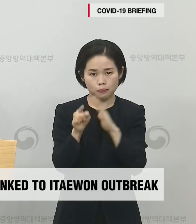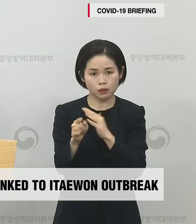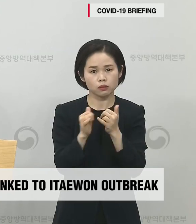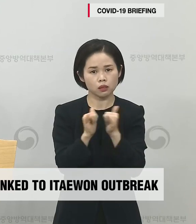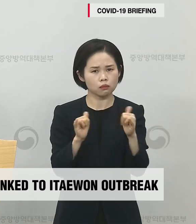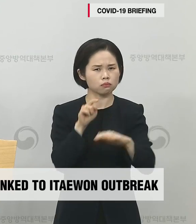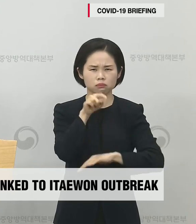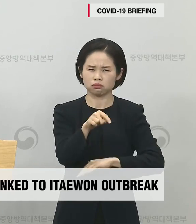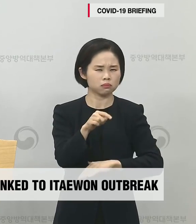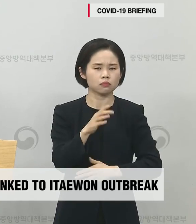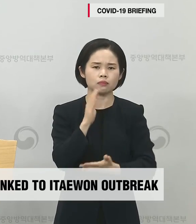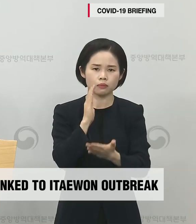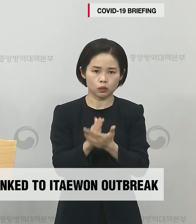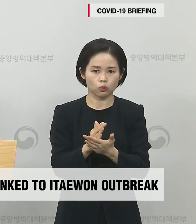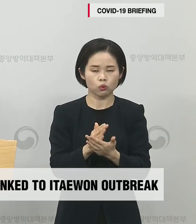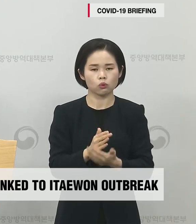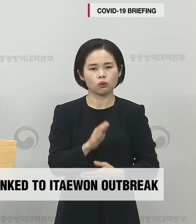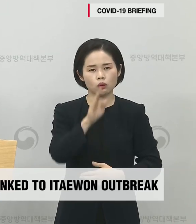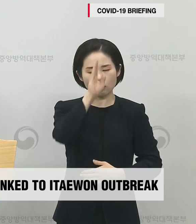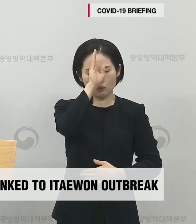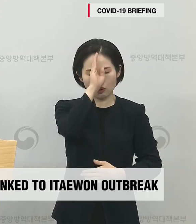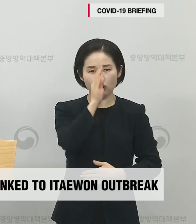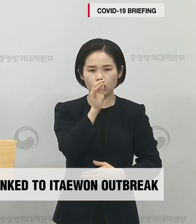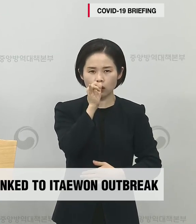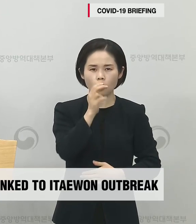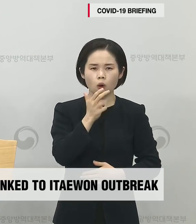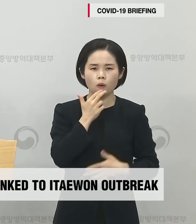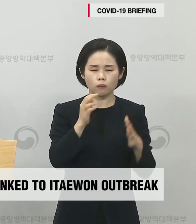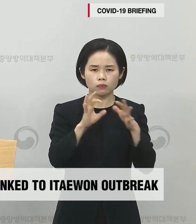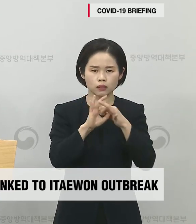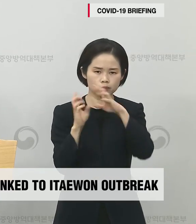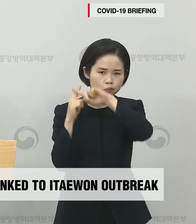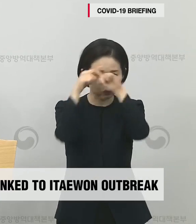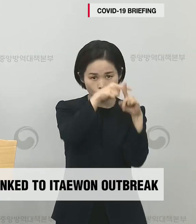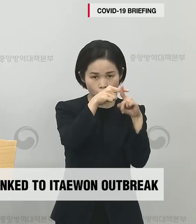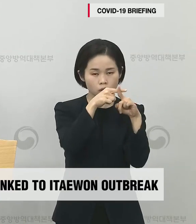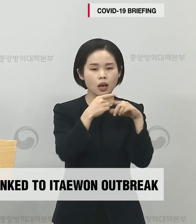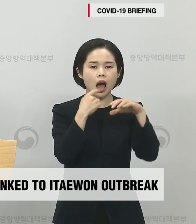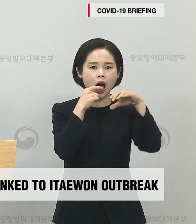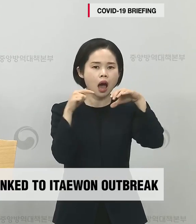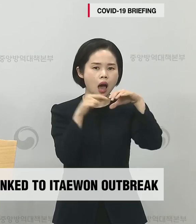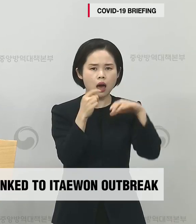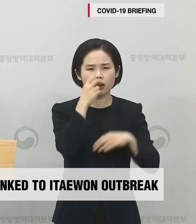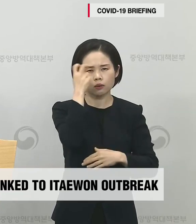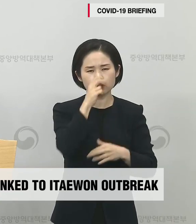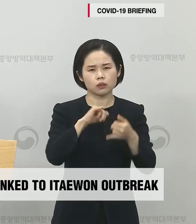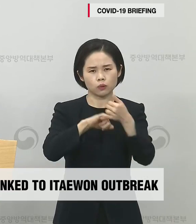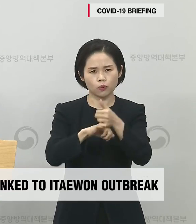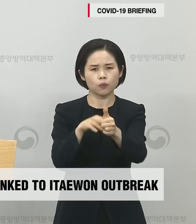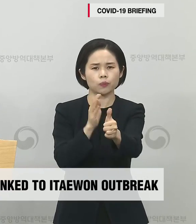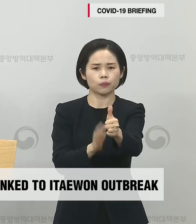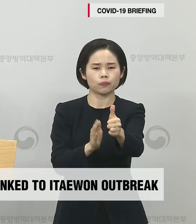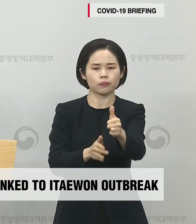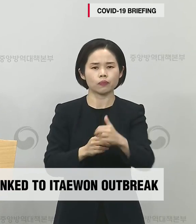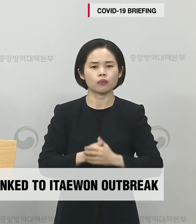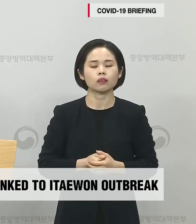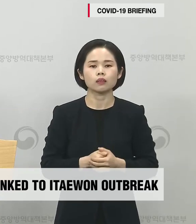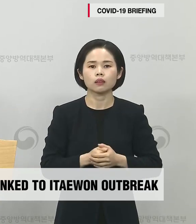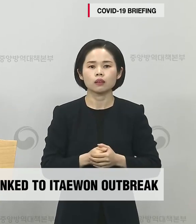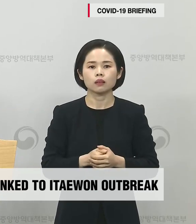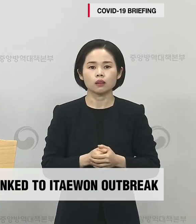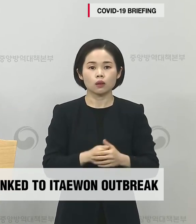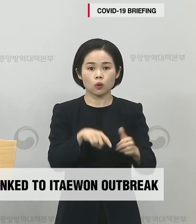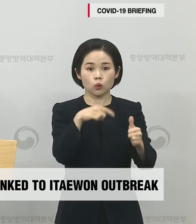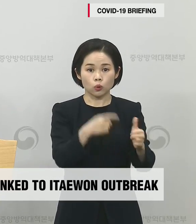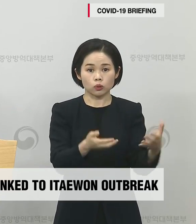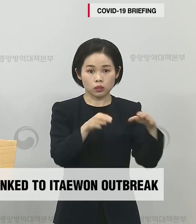Itaewon area, including any clubs or bars, from the 24th of April to May 6th, we ask you to stay home and refrain from going to